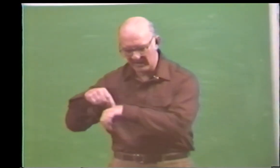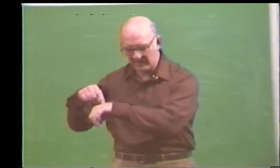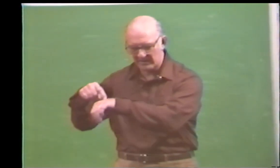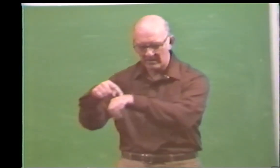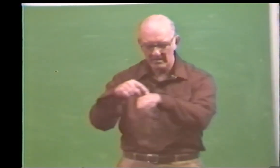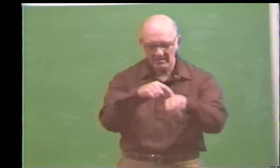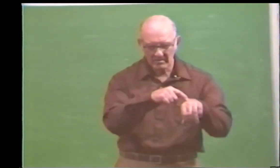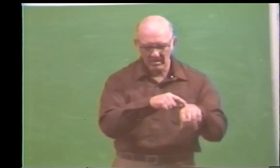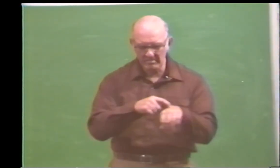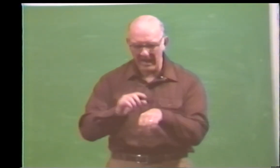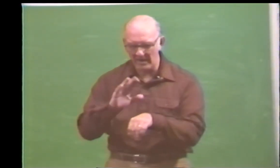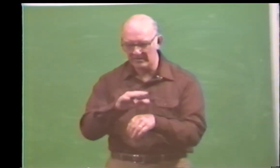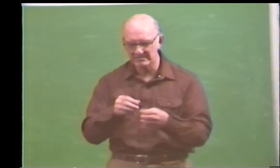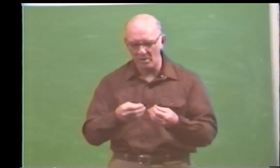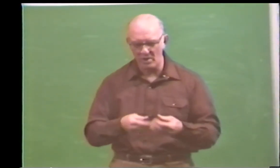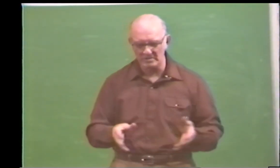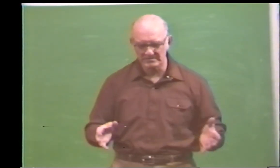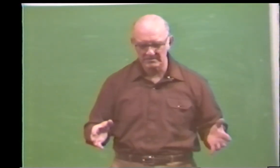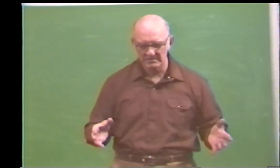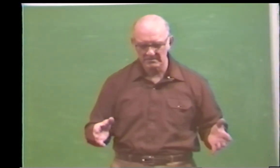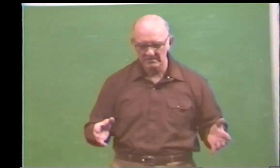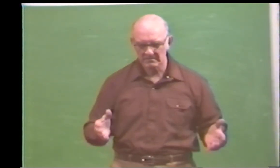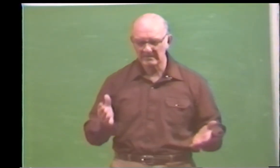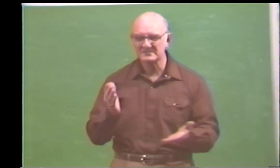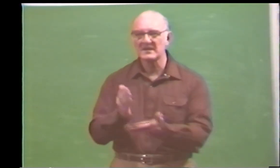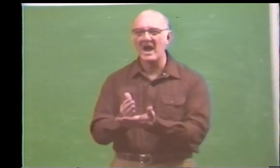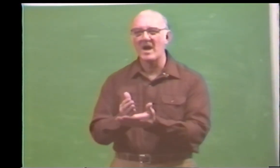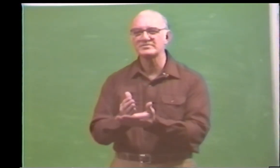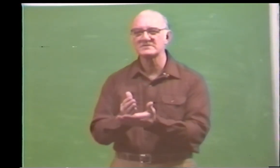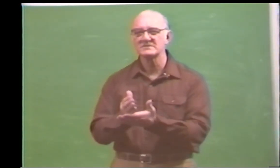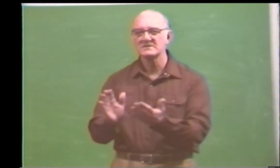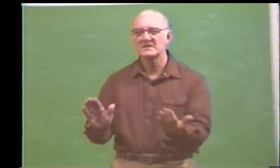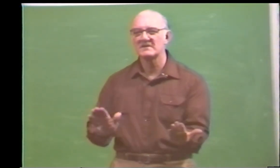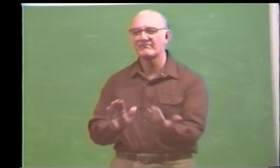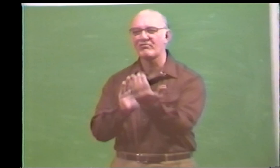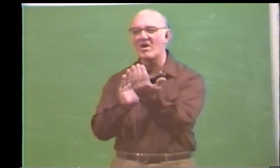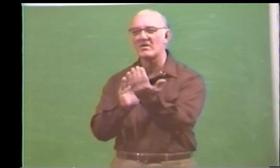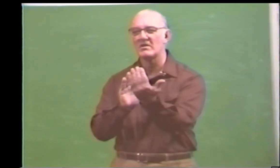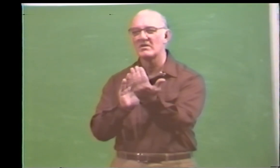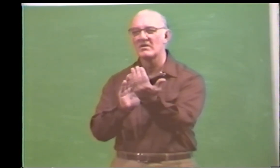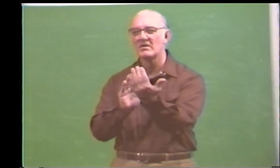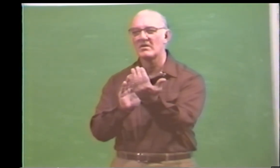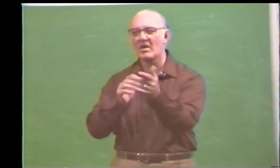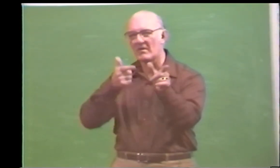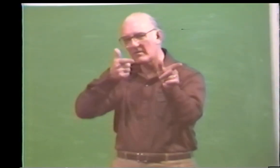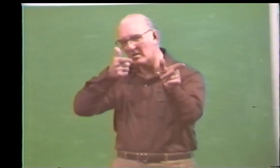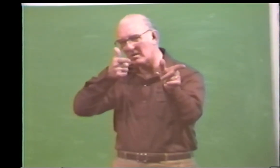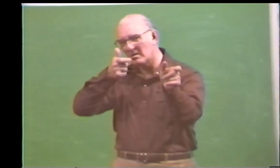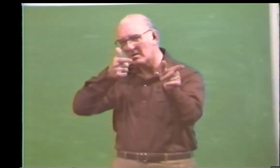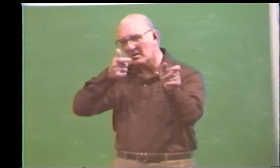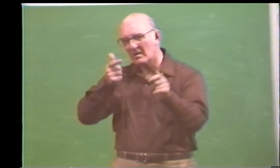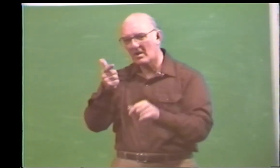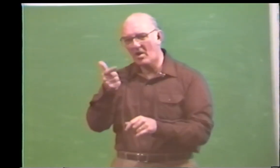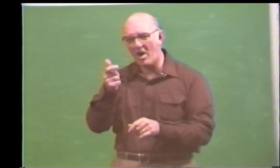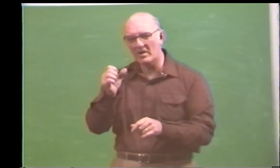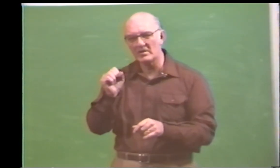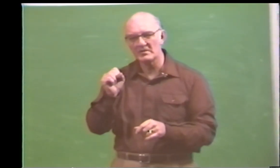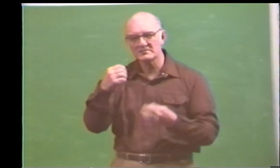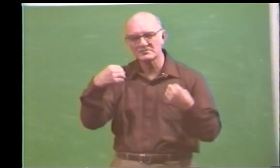thinking about his loss. Stops in front of a gun